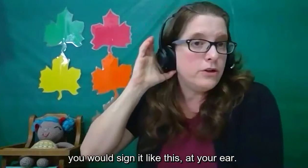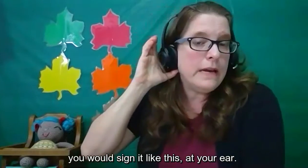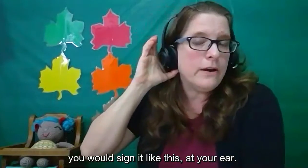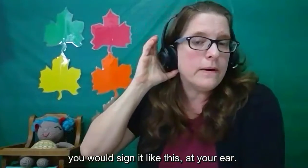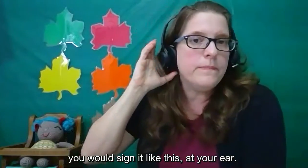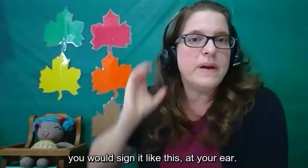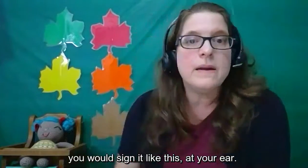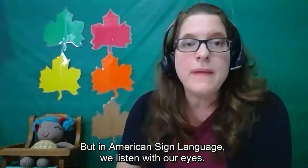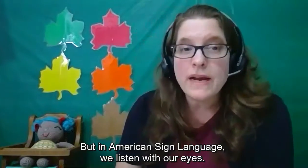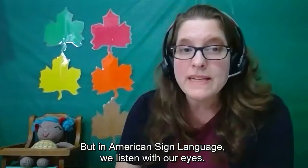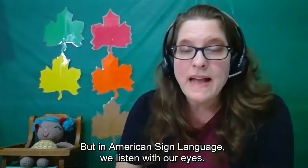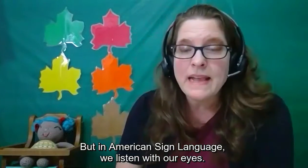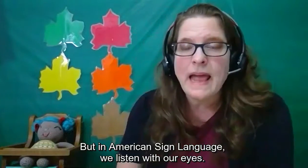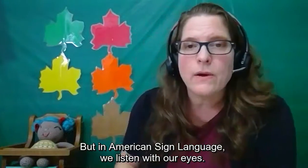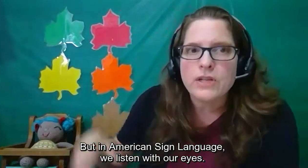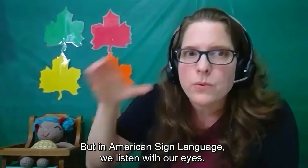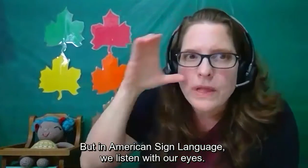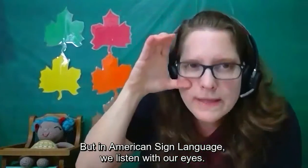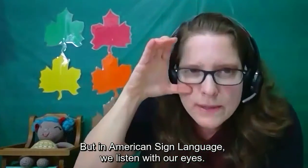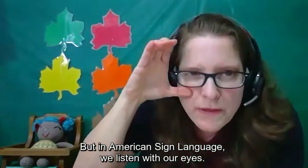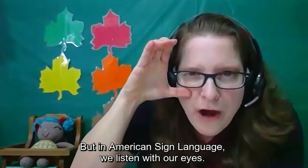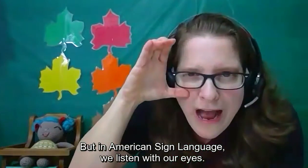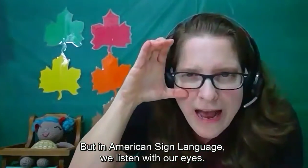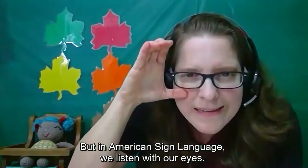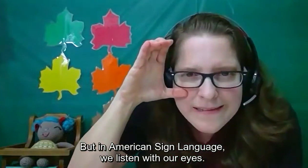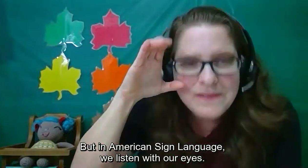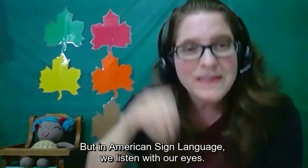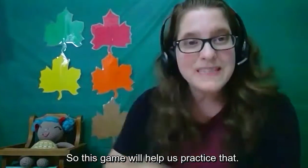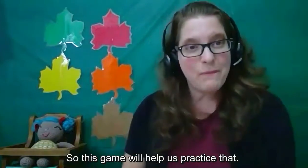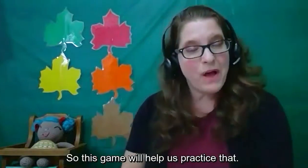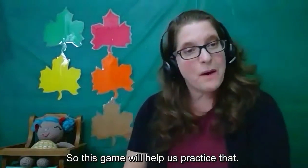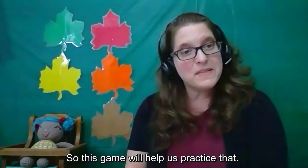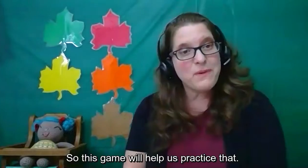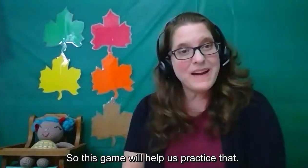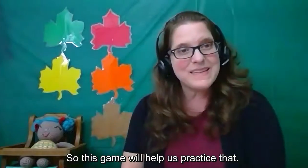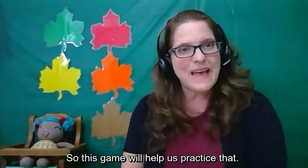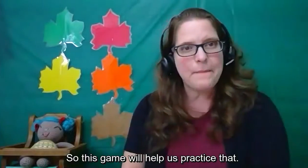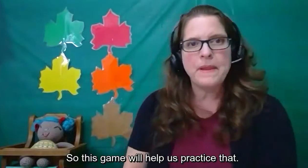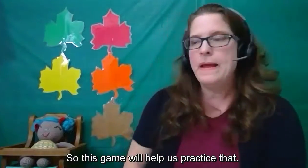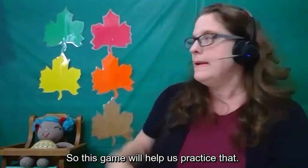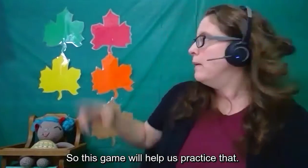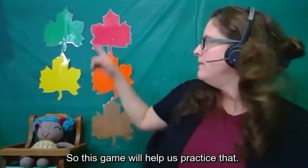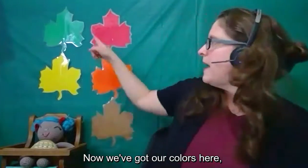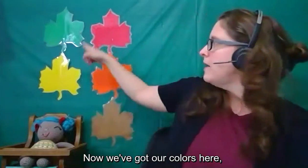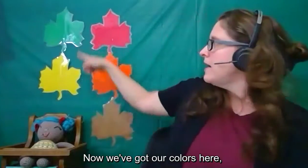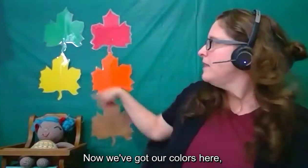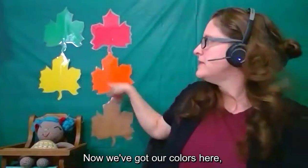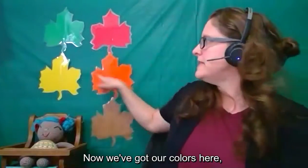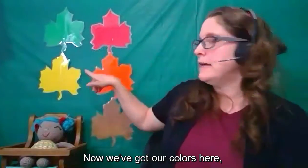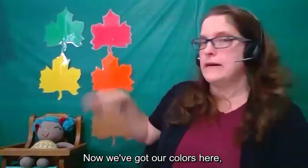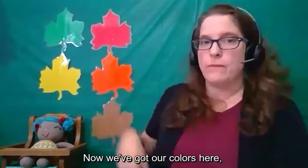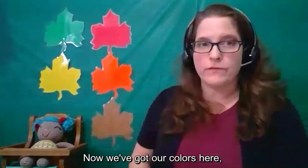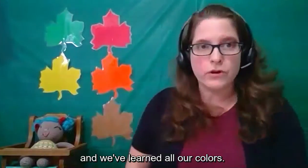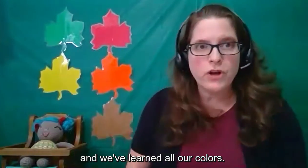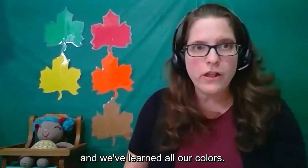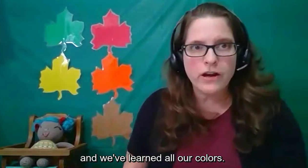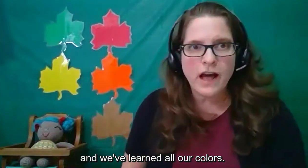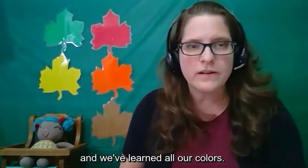your ear. But in American Sign Language, we listen with our eyes. So this game will help us practice that. Now we've got our colors here and we've learned all our